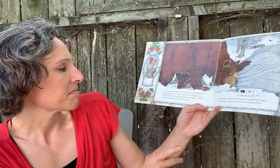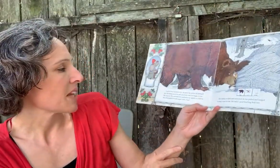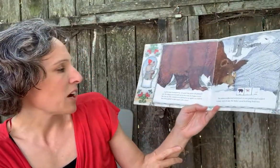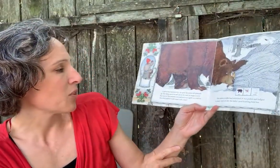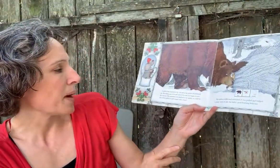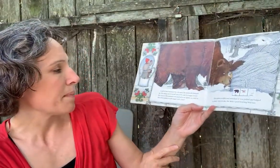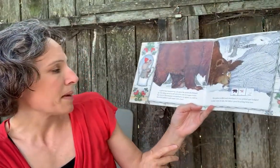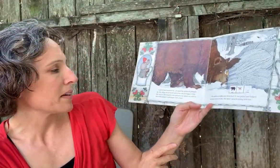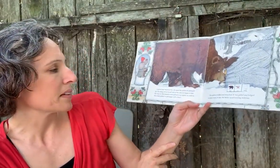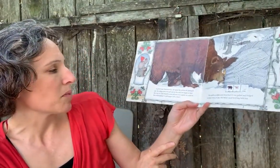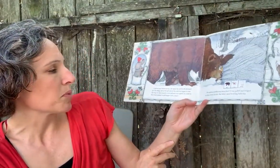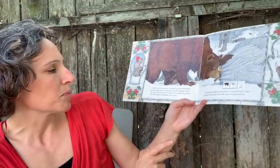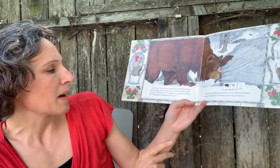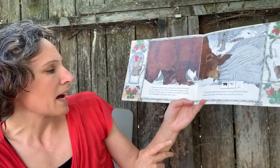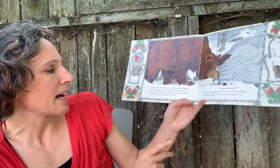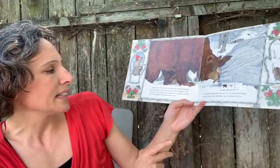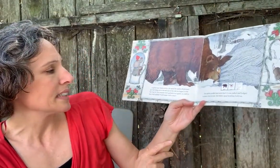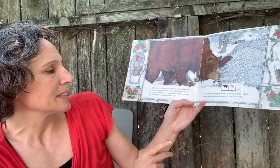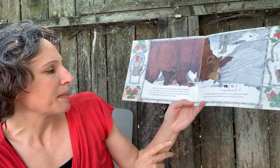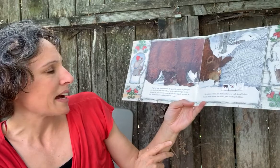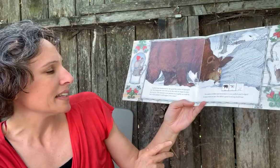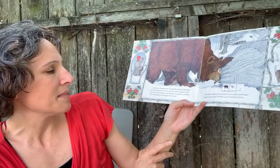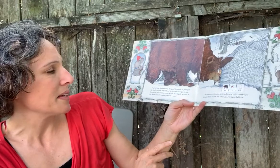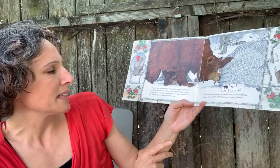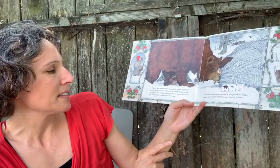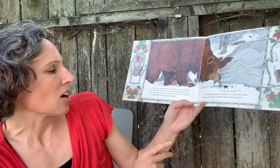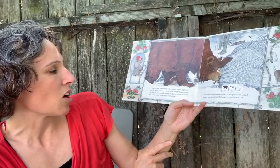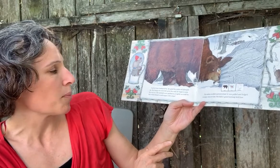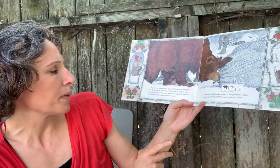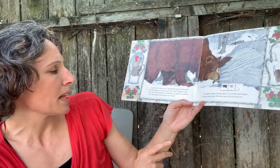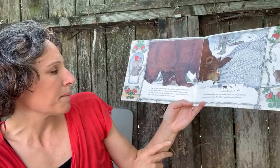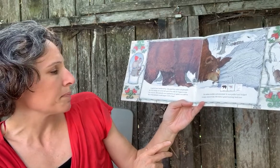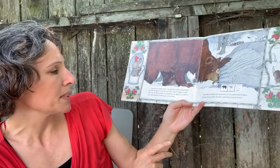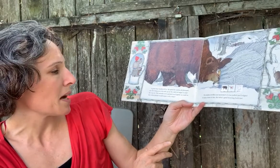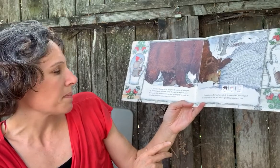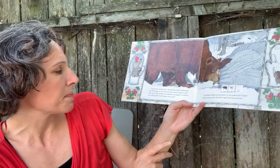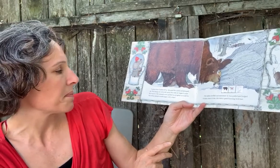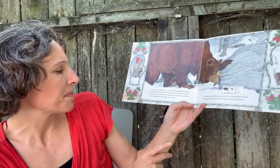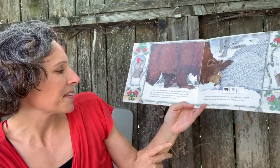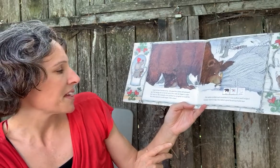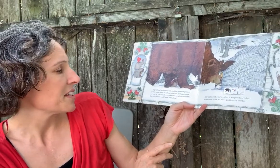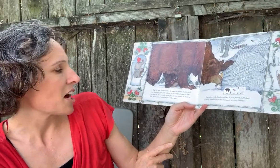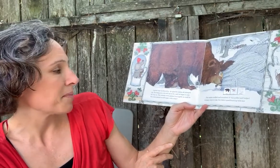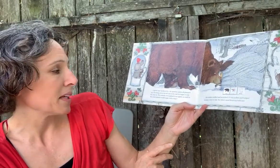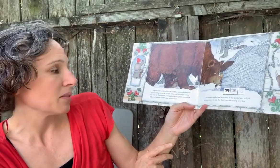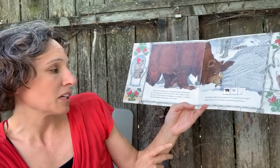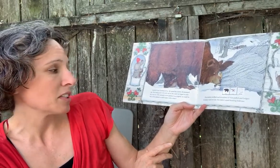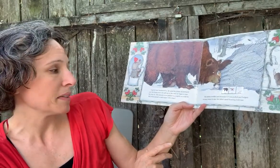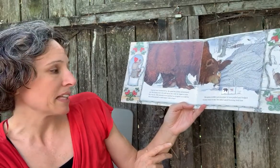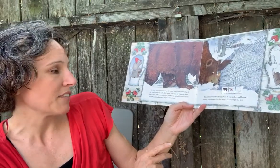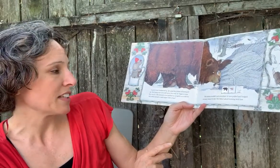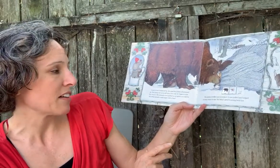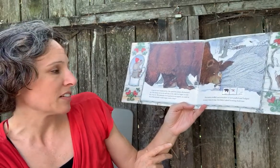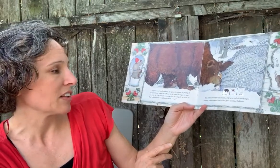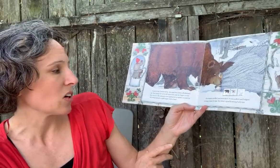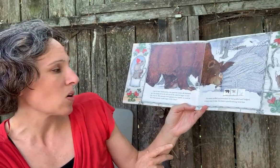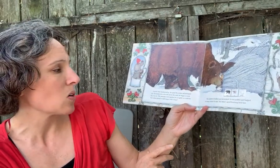A great bear lumbered by. He spied the Mitten all plumped up. Not being one to be left out in the cold,